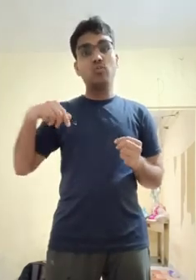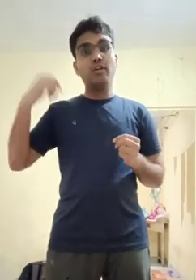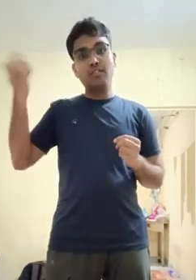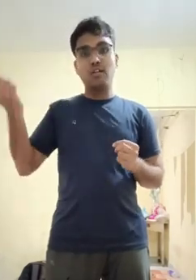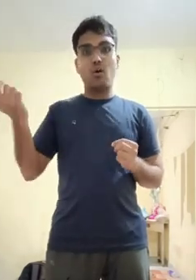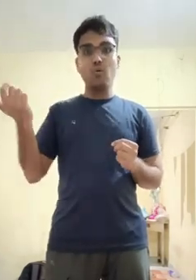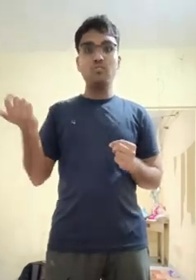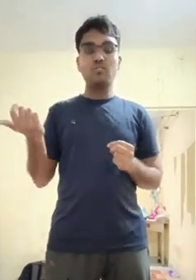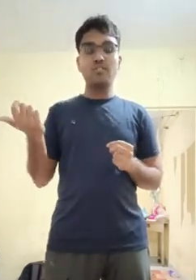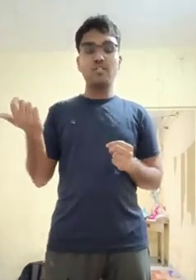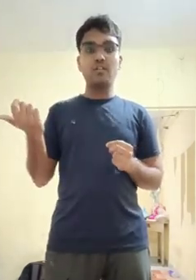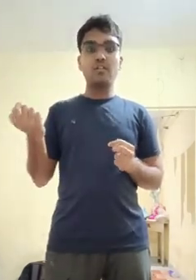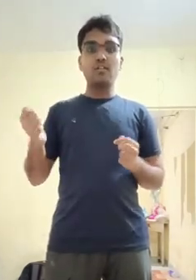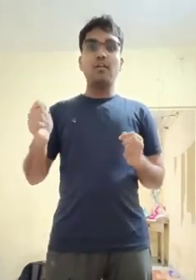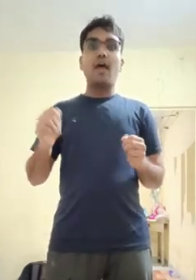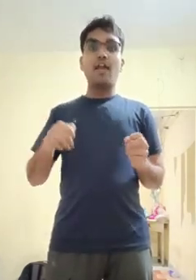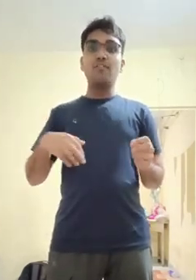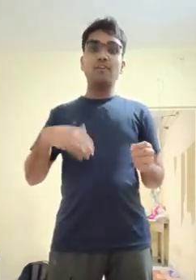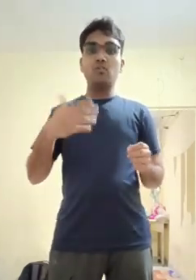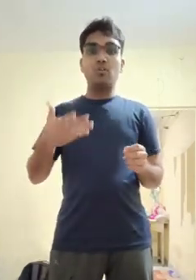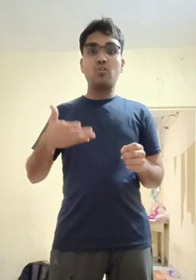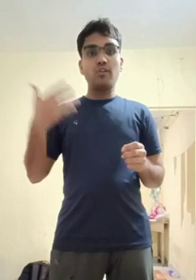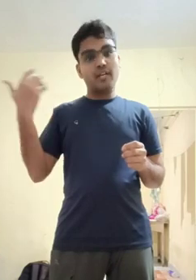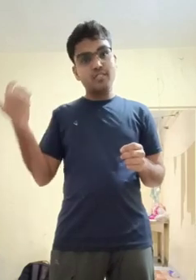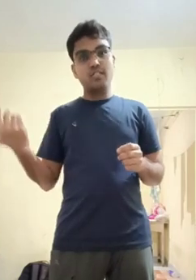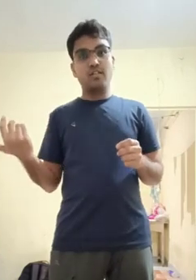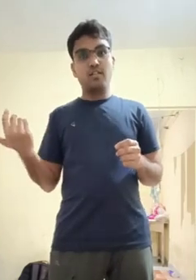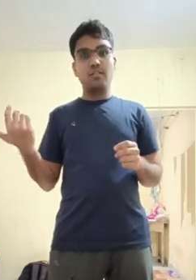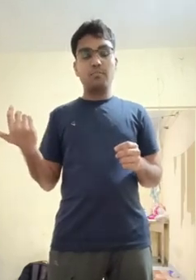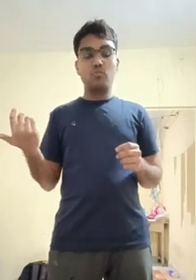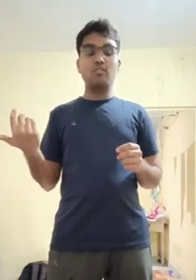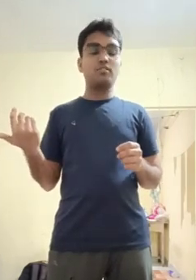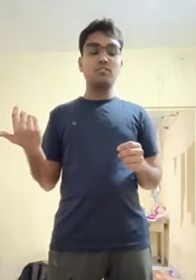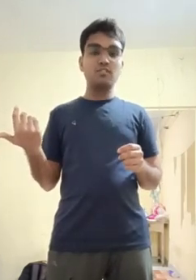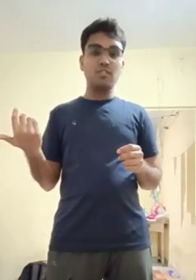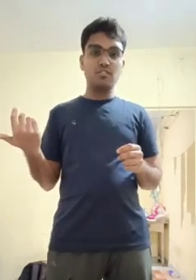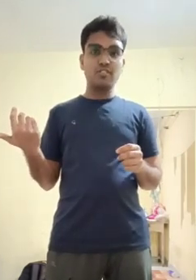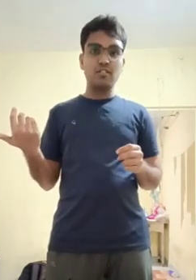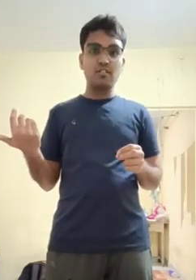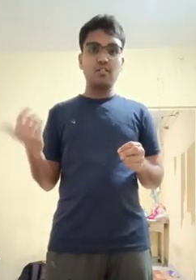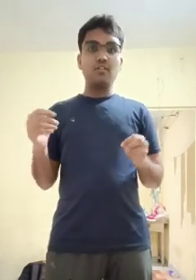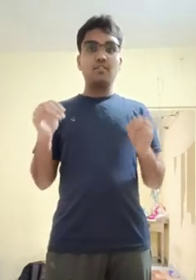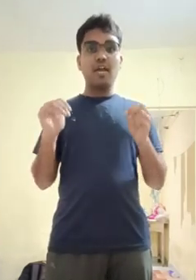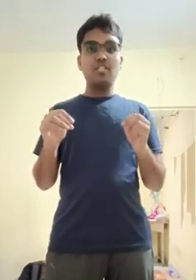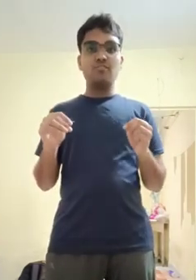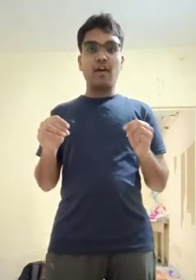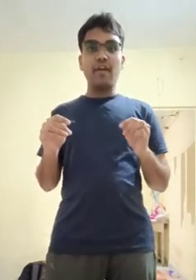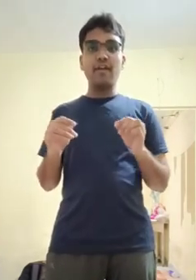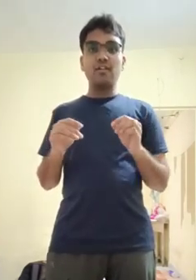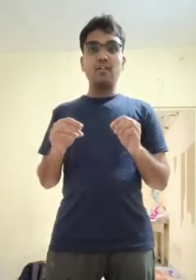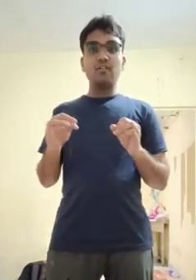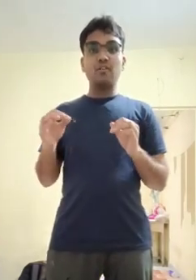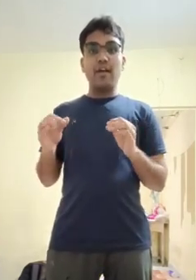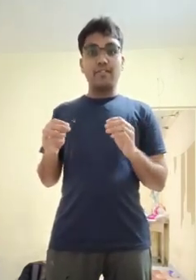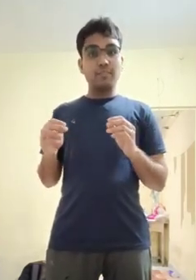his own situation, and we do not know his processor's situation. That's why the